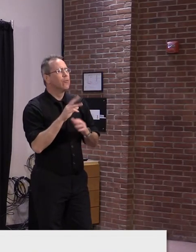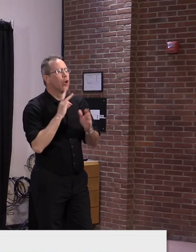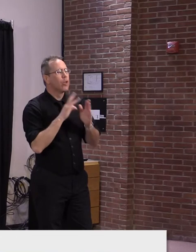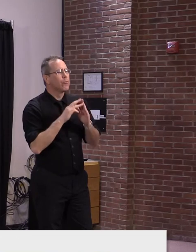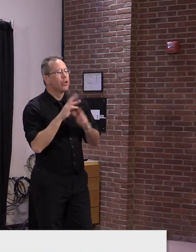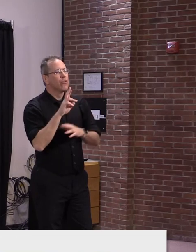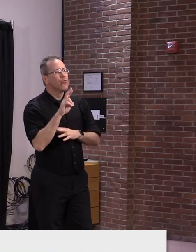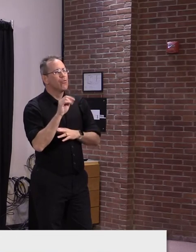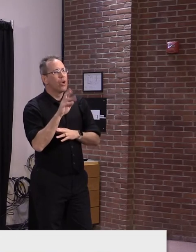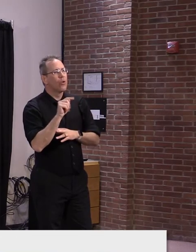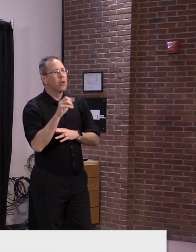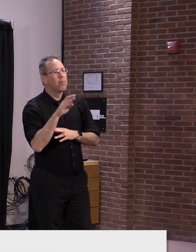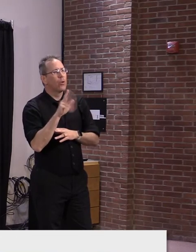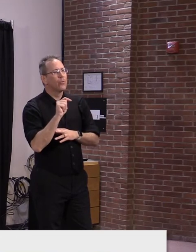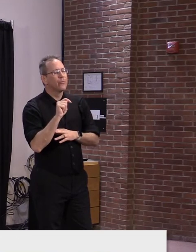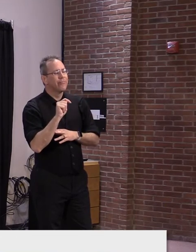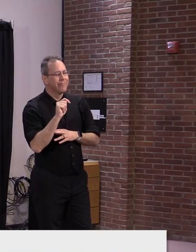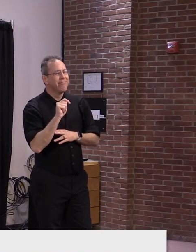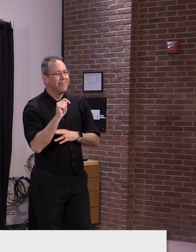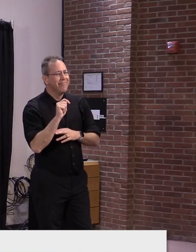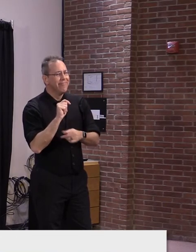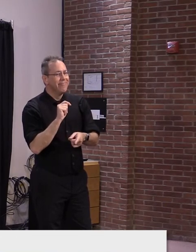Good afternoon, can you hear me? We can.